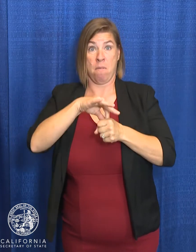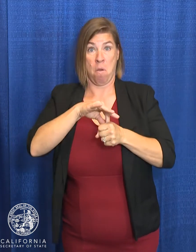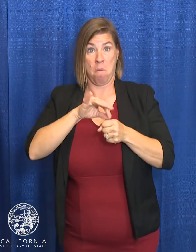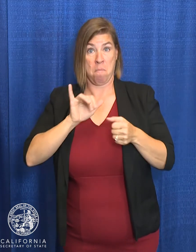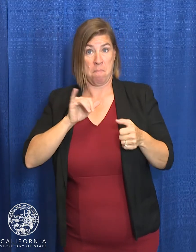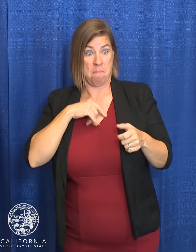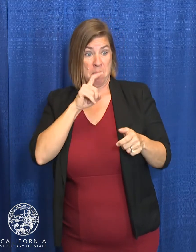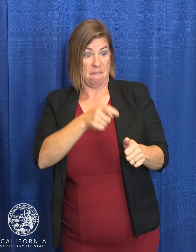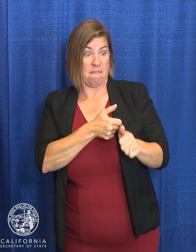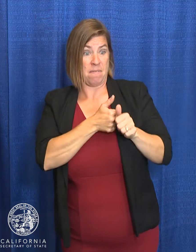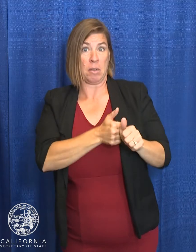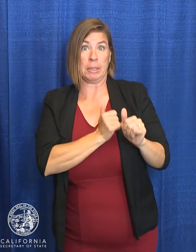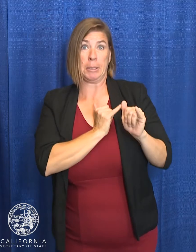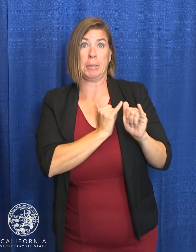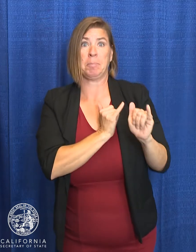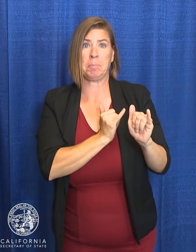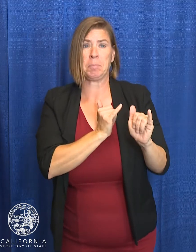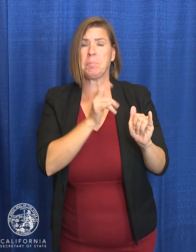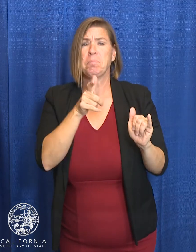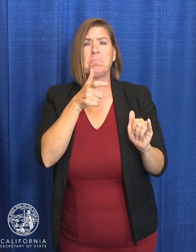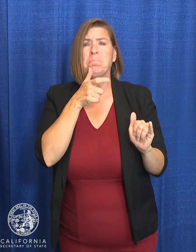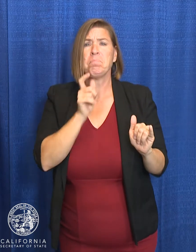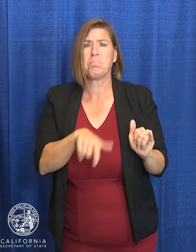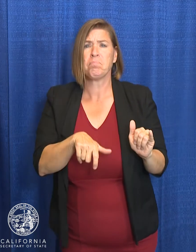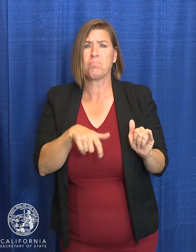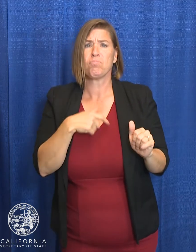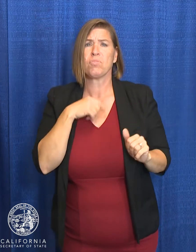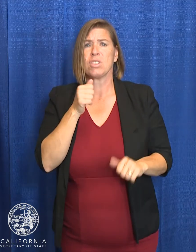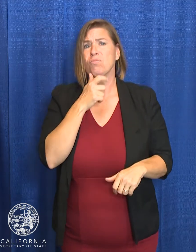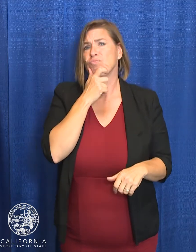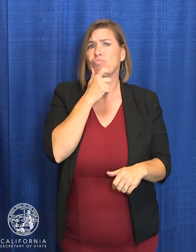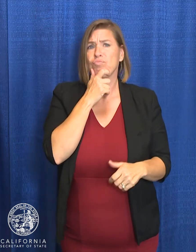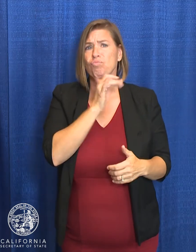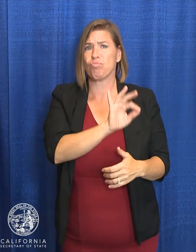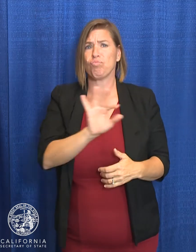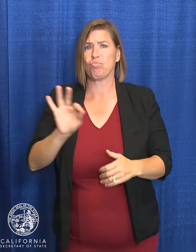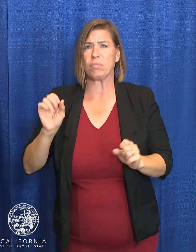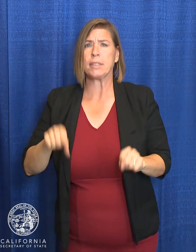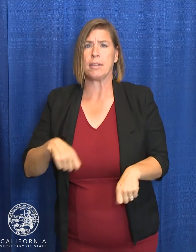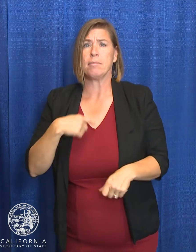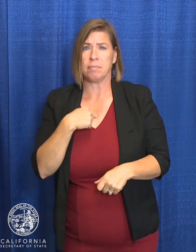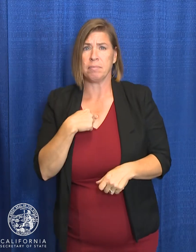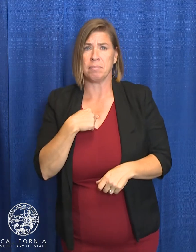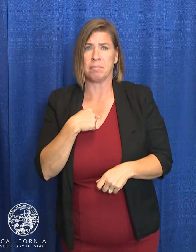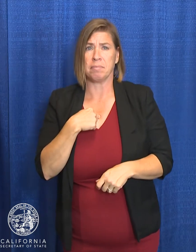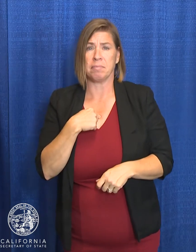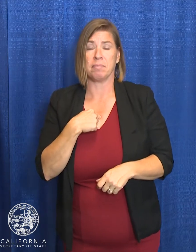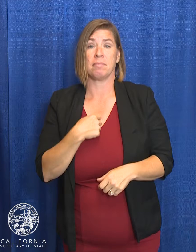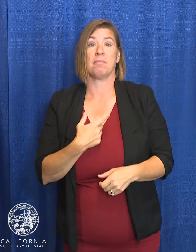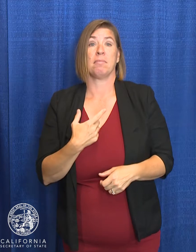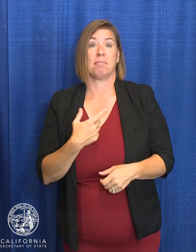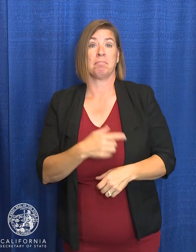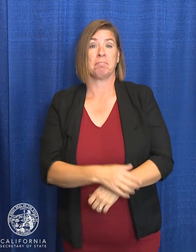It does not mean the candidate is endorsed by the party designated or that there is an affiliation between the party and